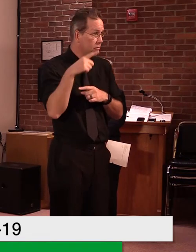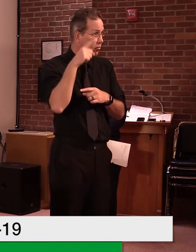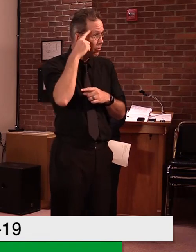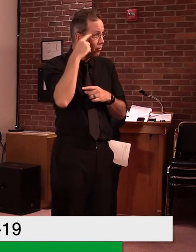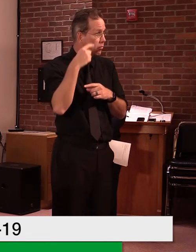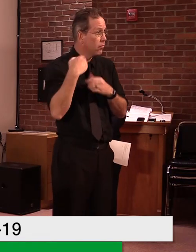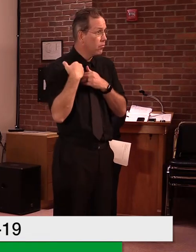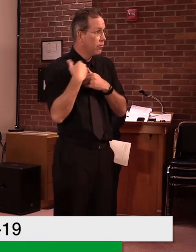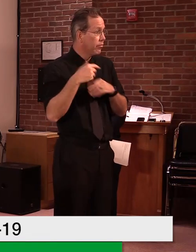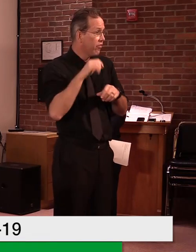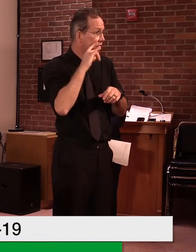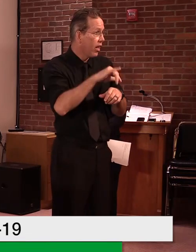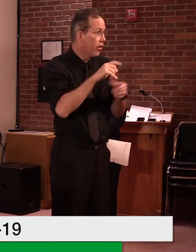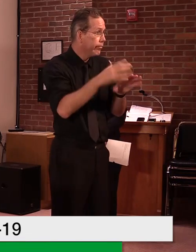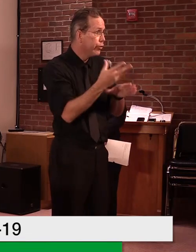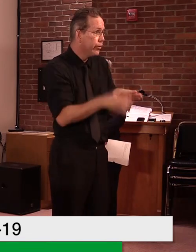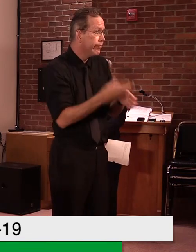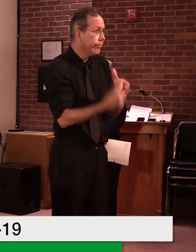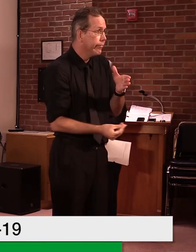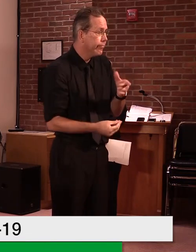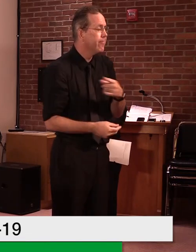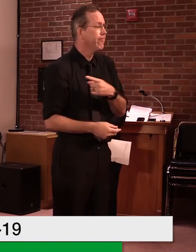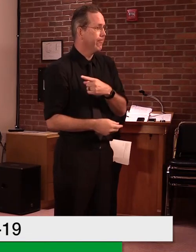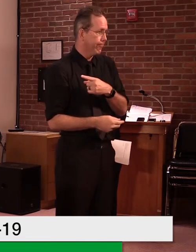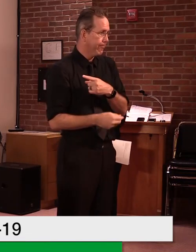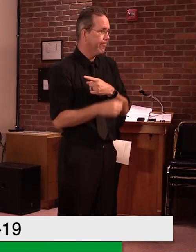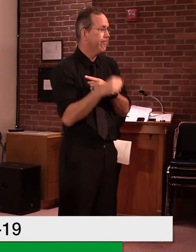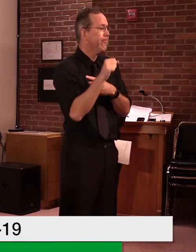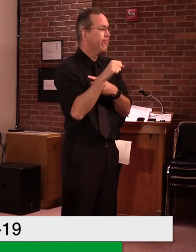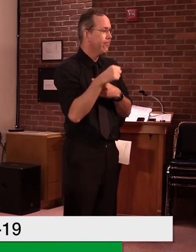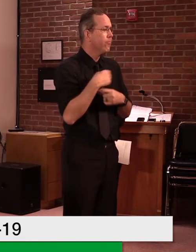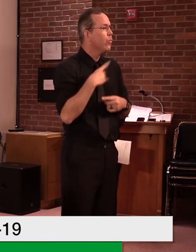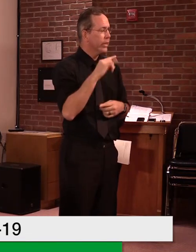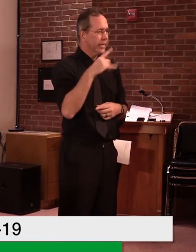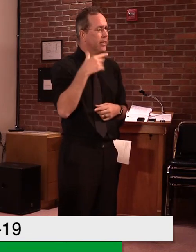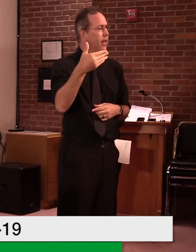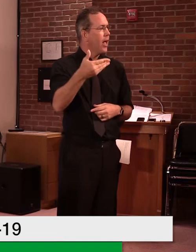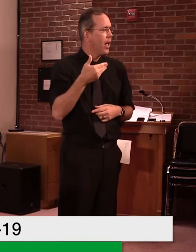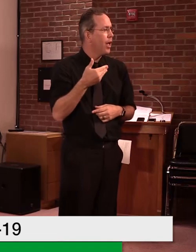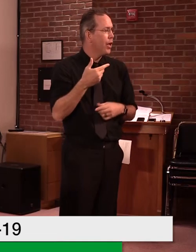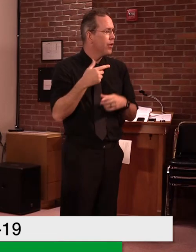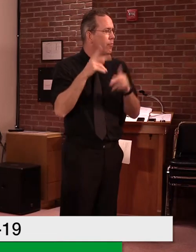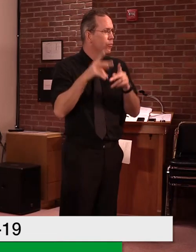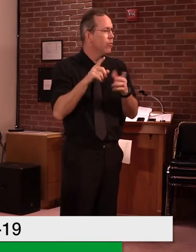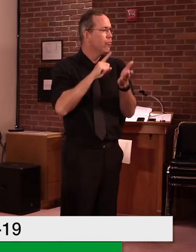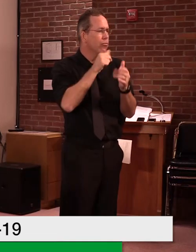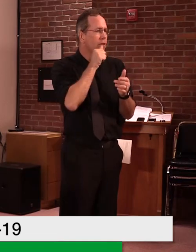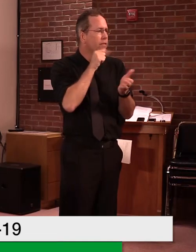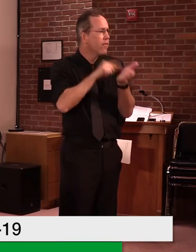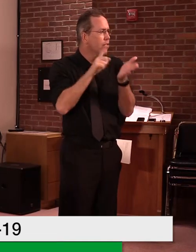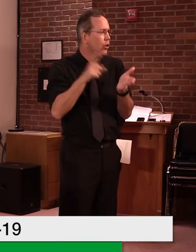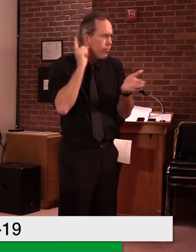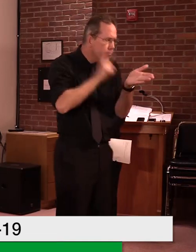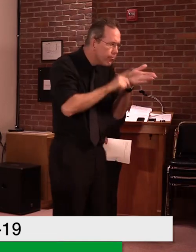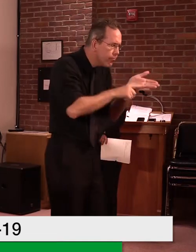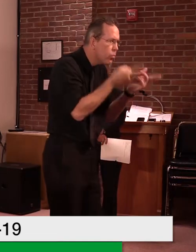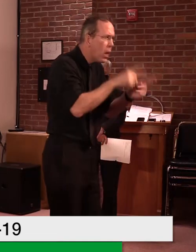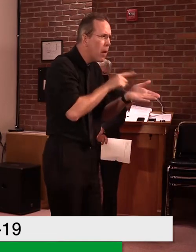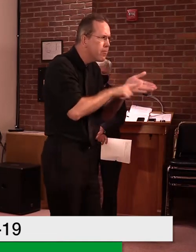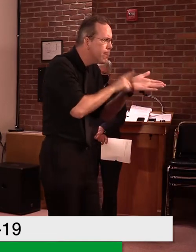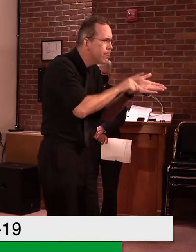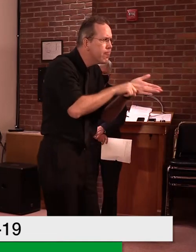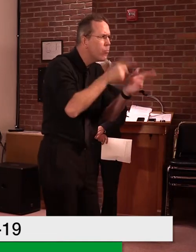happened and make sure that it doesn't happen again. But again, very concerning. I don't take